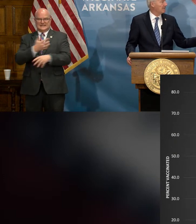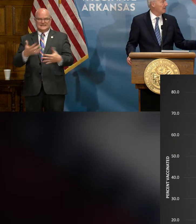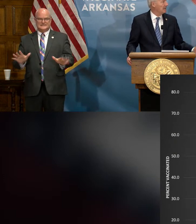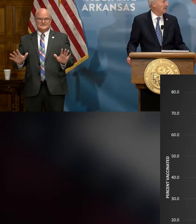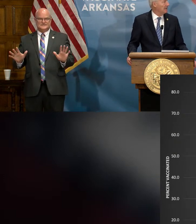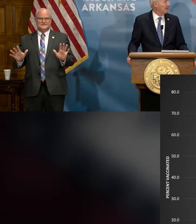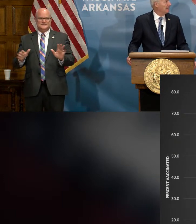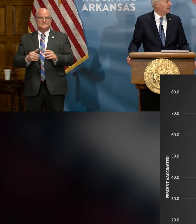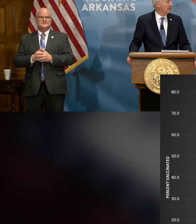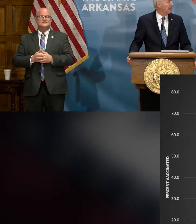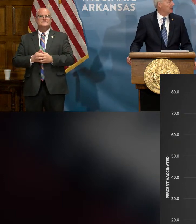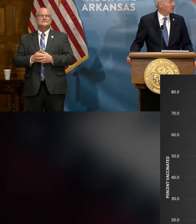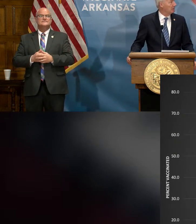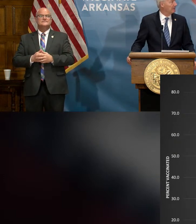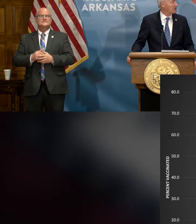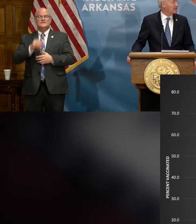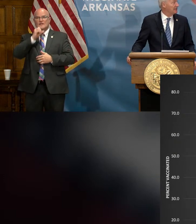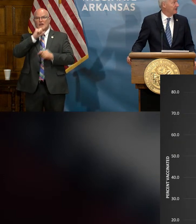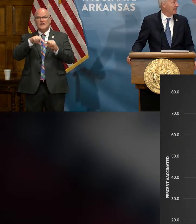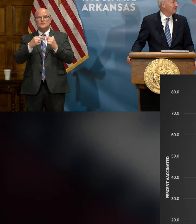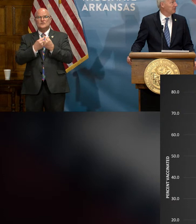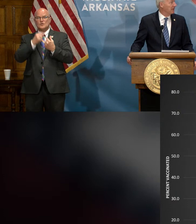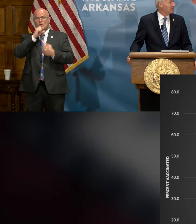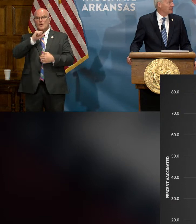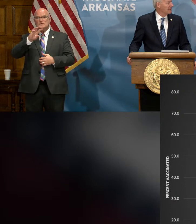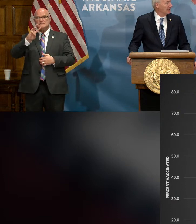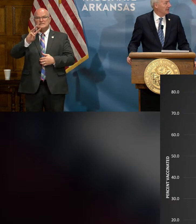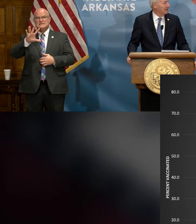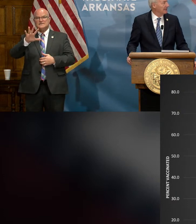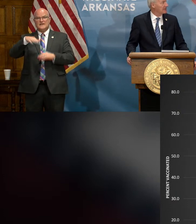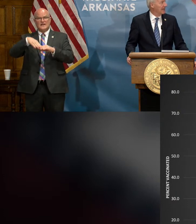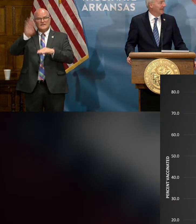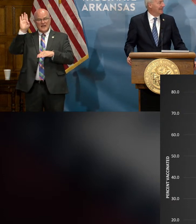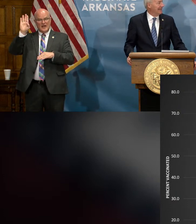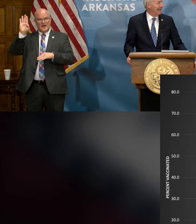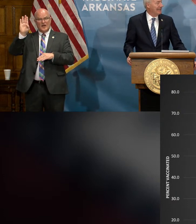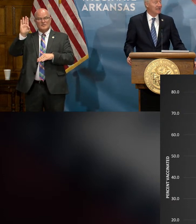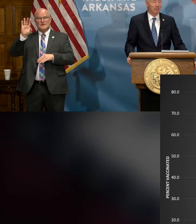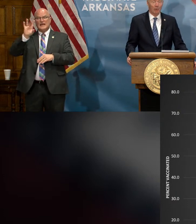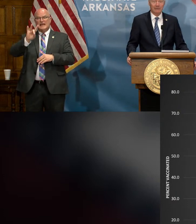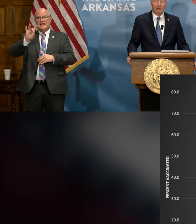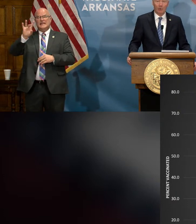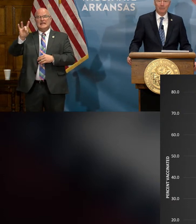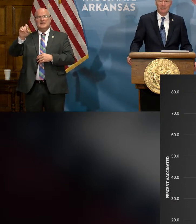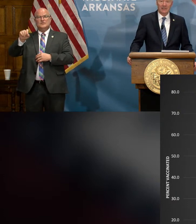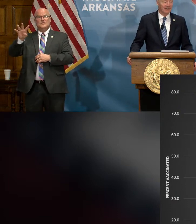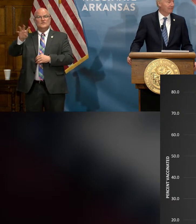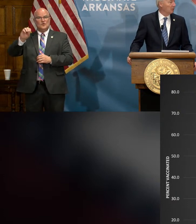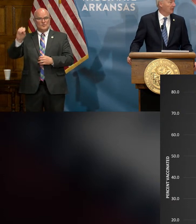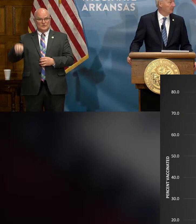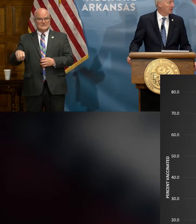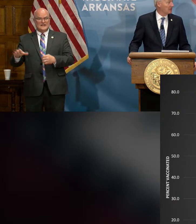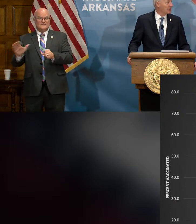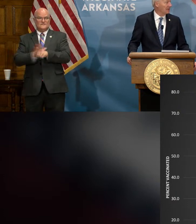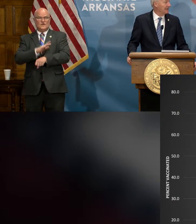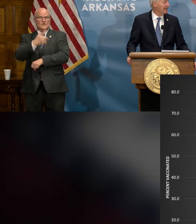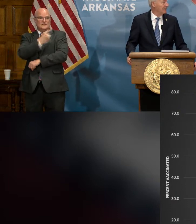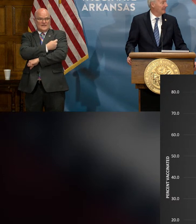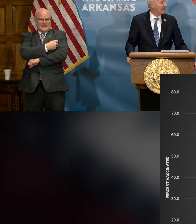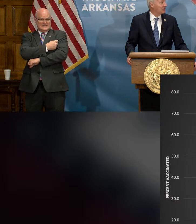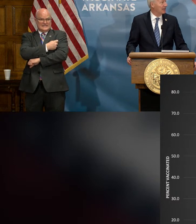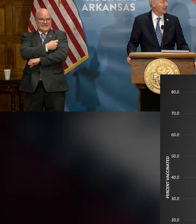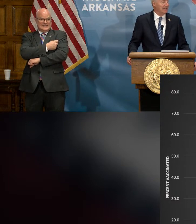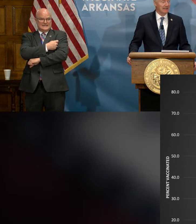vaccinated. And then the age group of 65 plus is 88.4% fully or